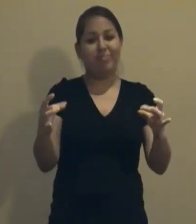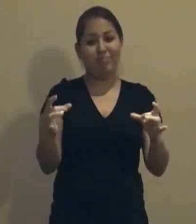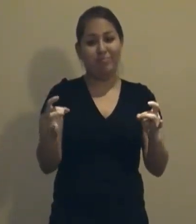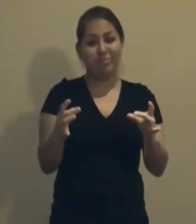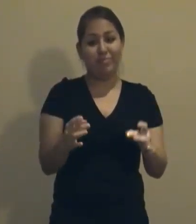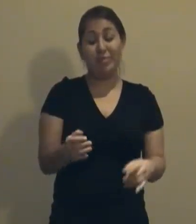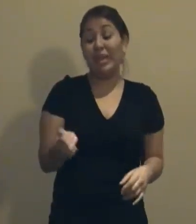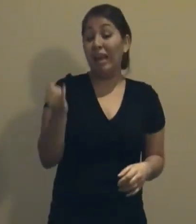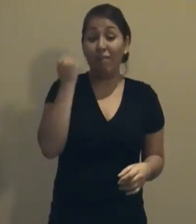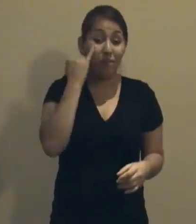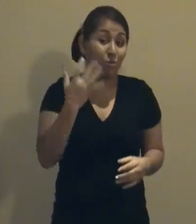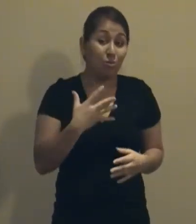make.